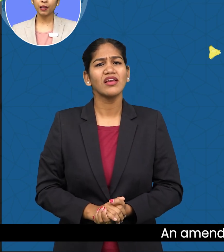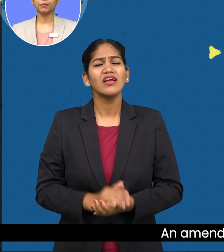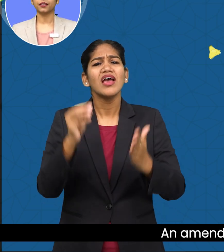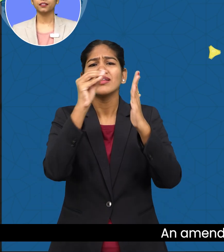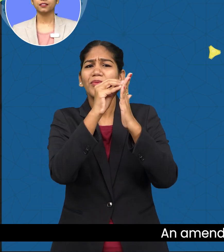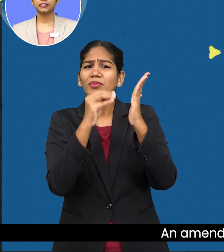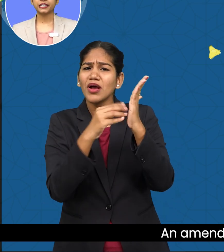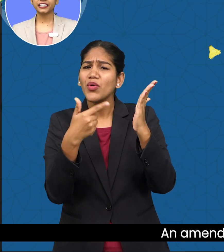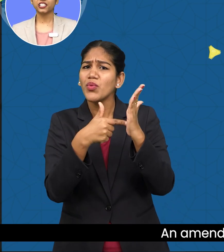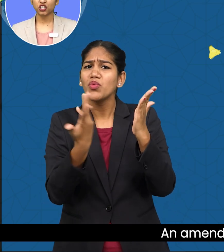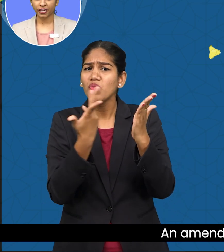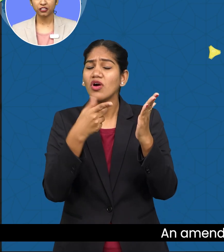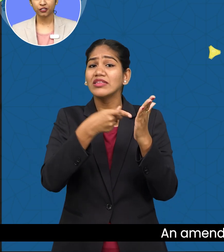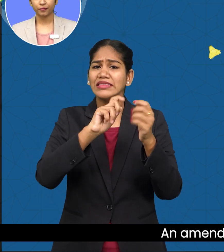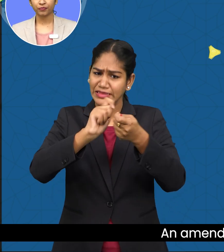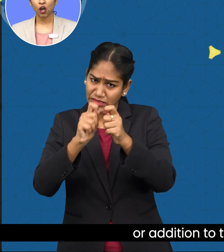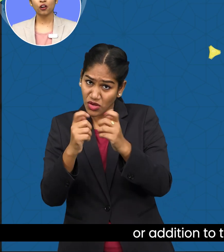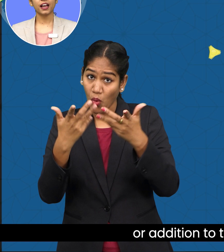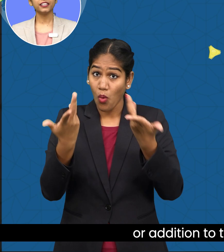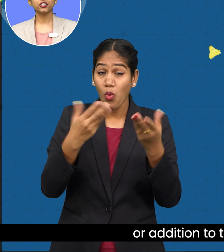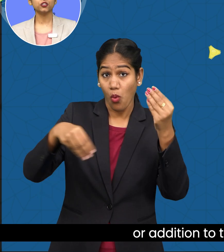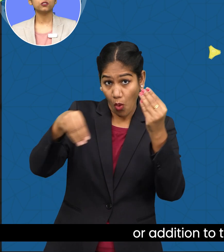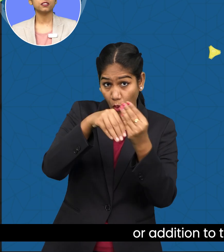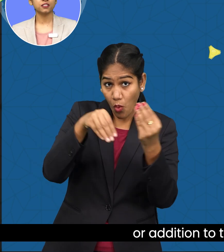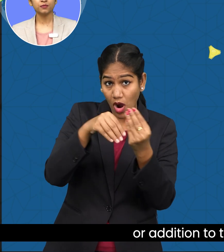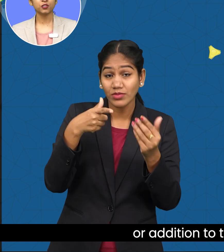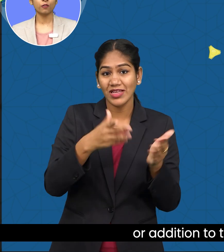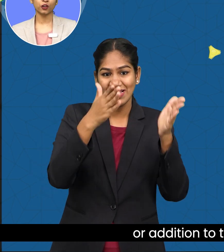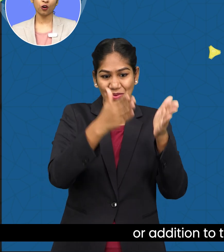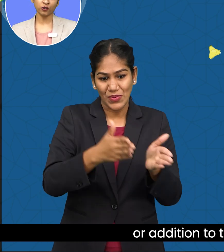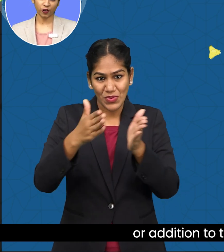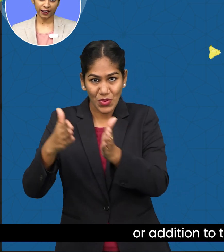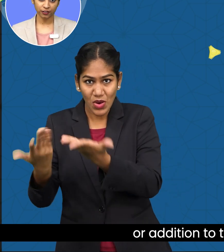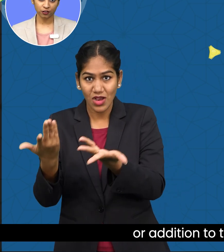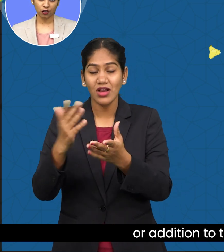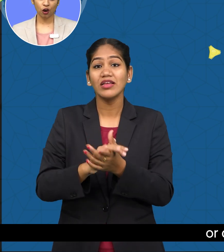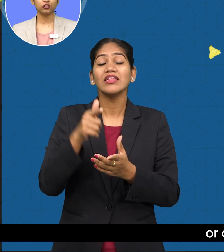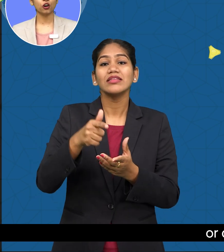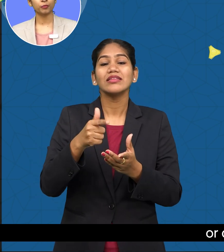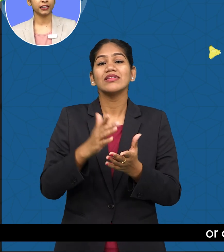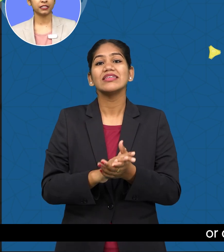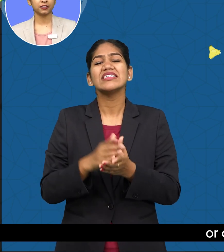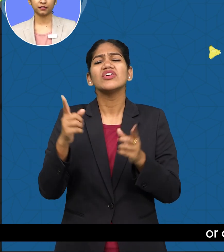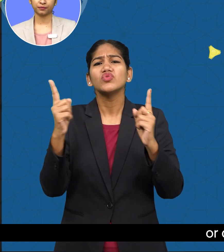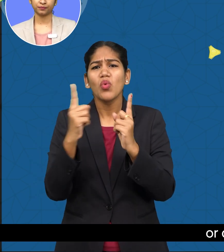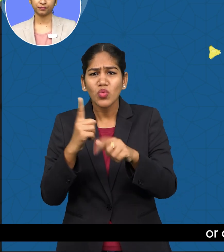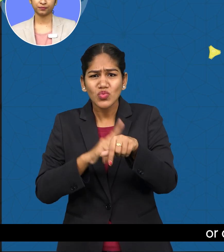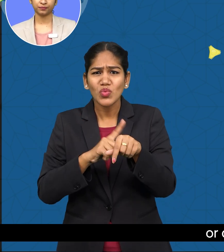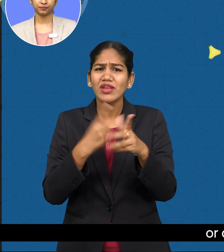An amendment is a change or addition to the terms of a contract or document.